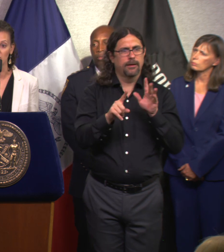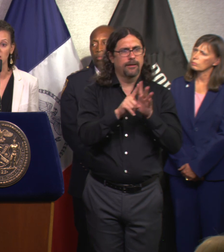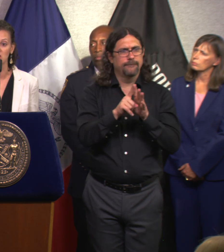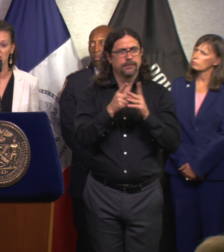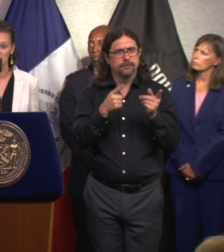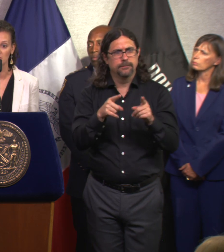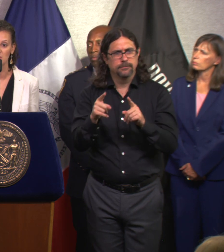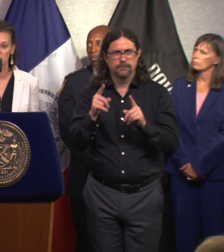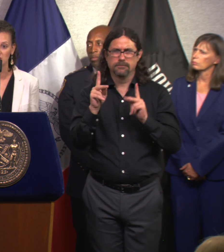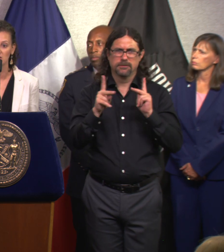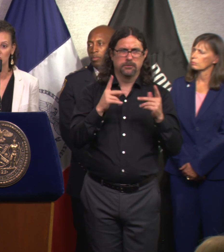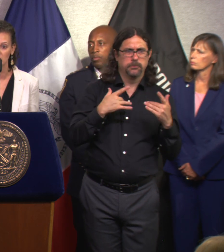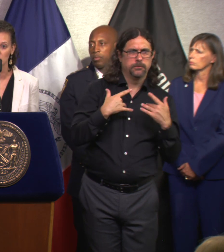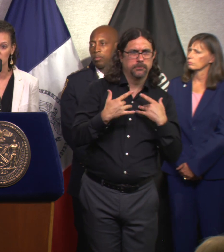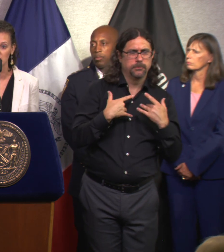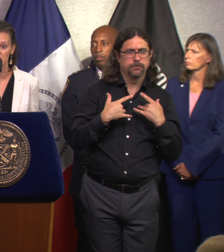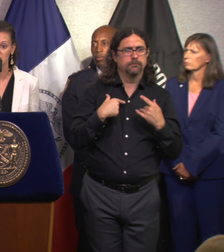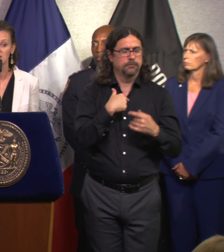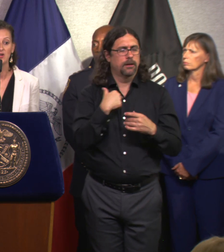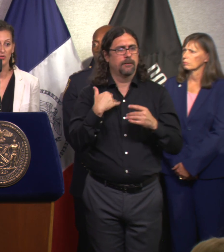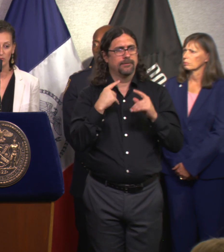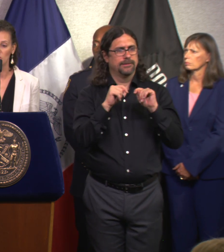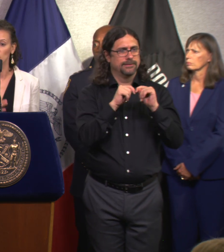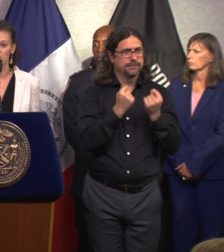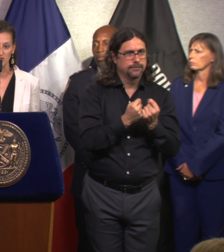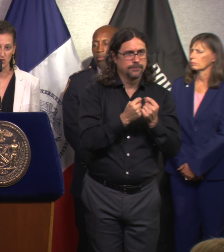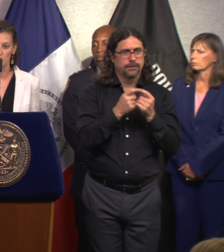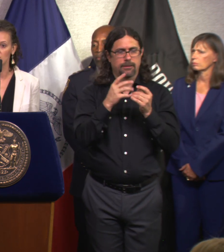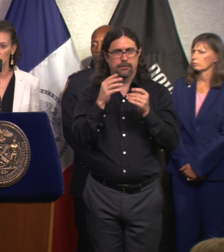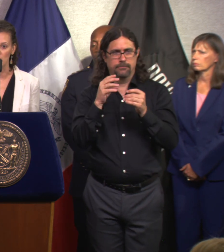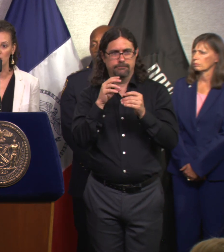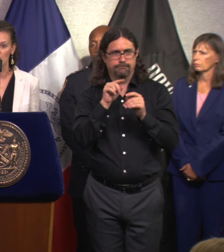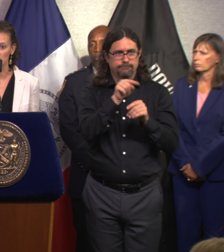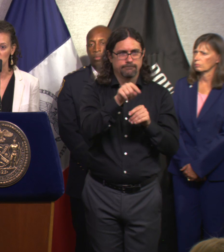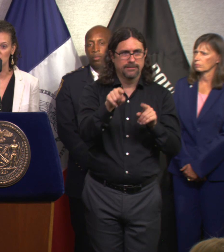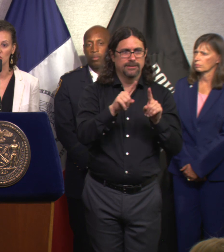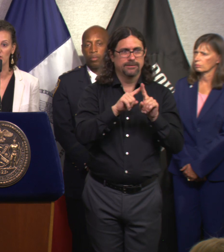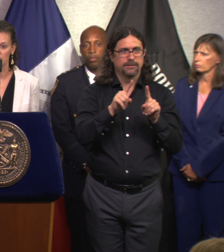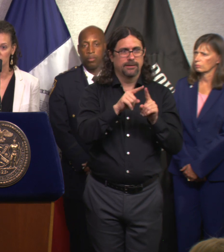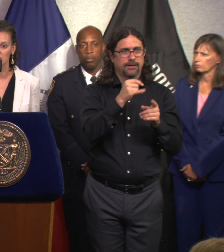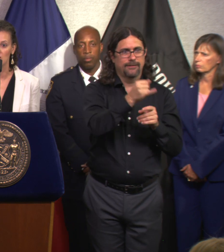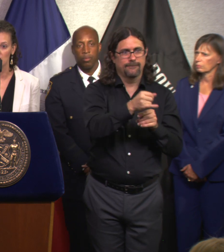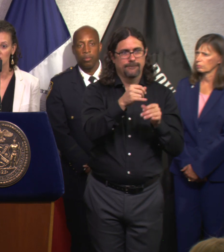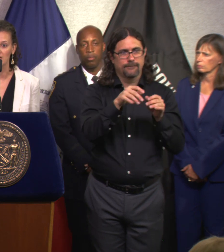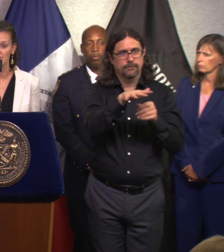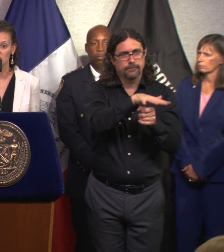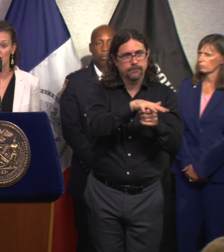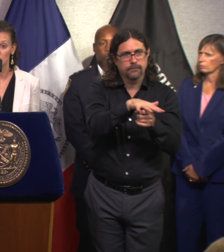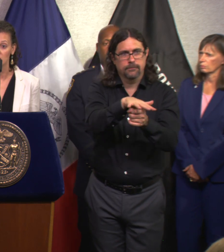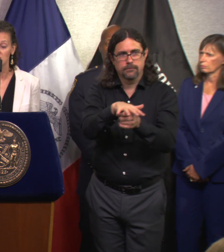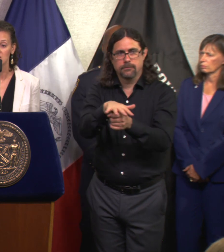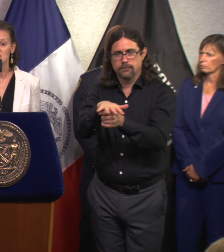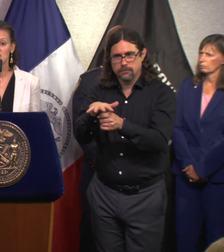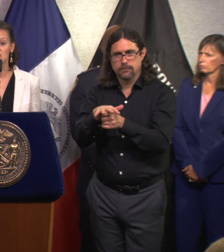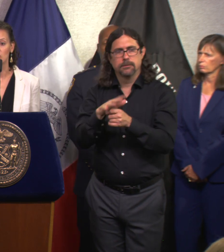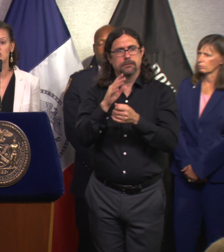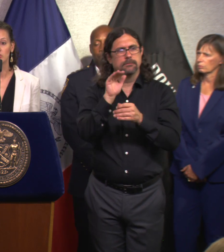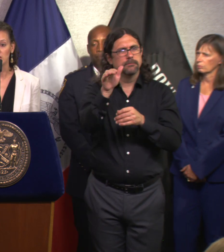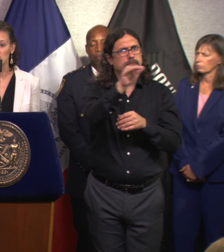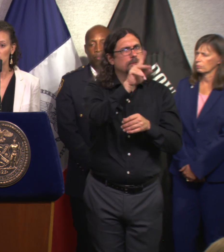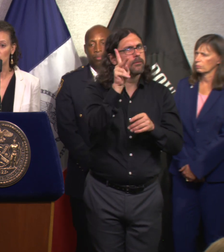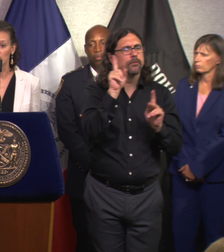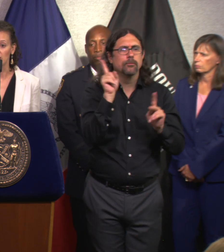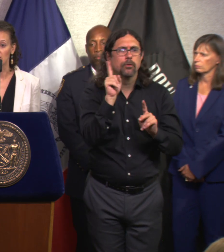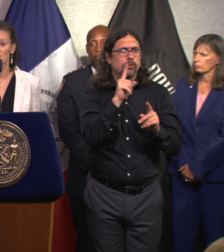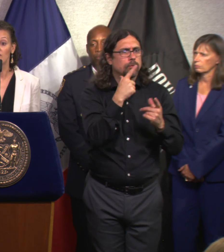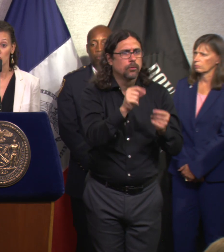Rights information, connect people to legal resources. 311 is a 24-hour operation, and we fielded calls after hours. So it's